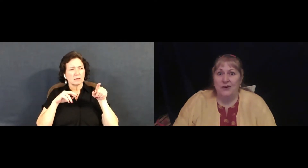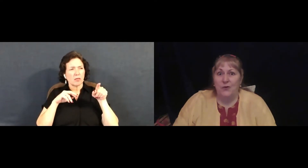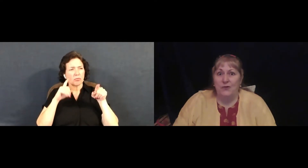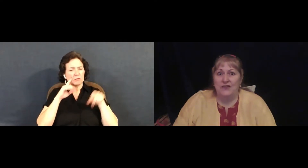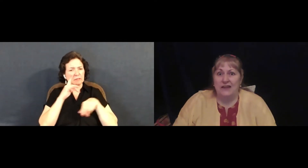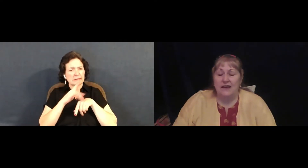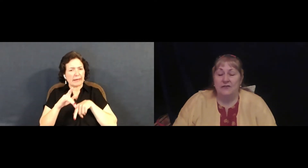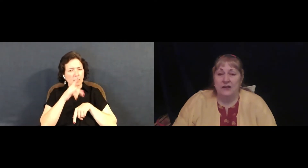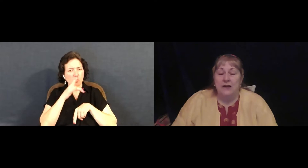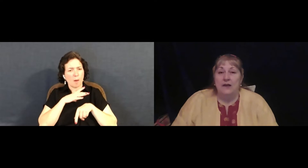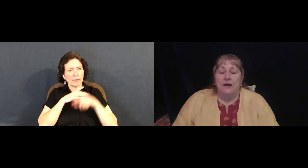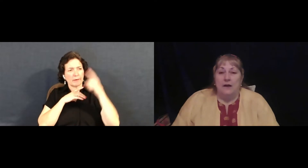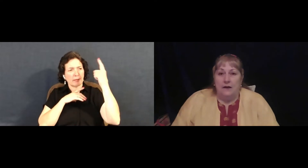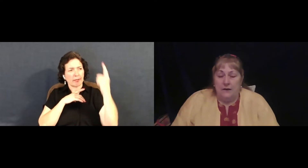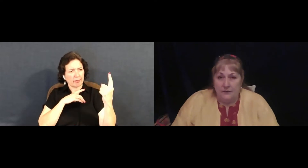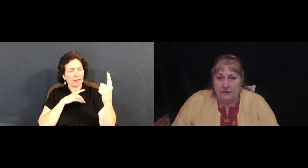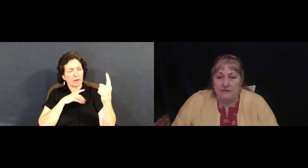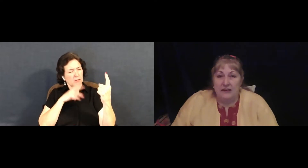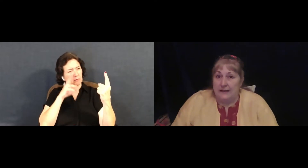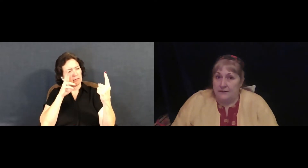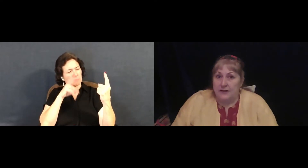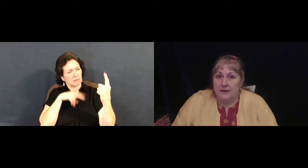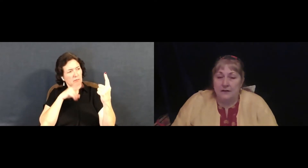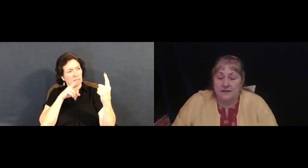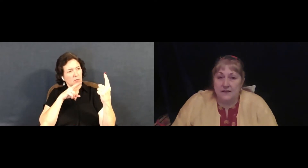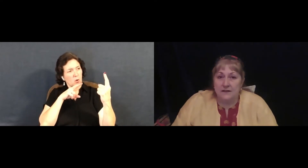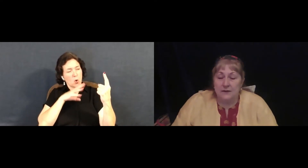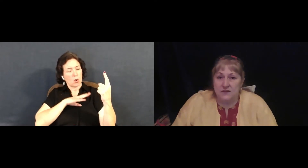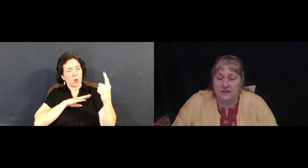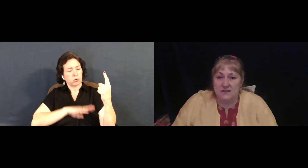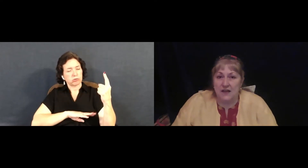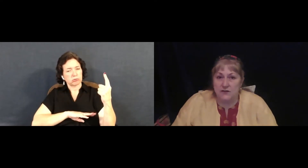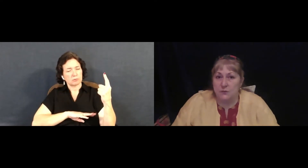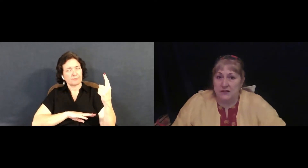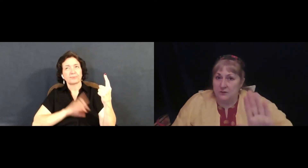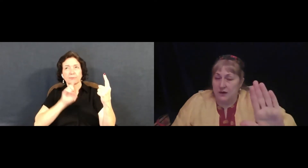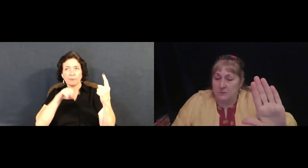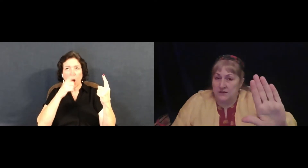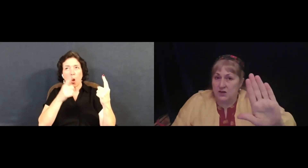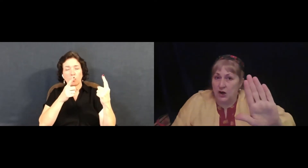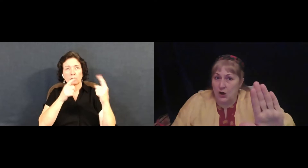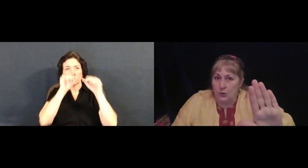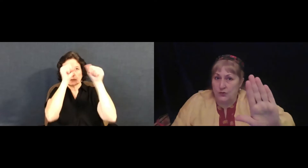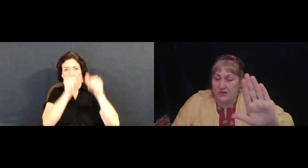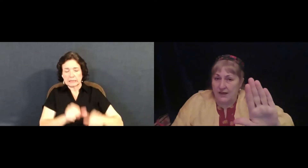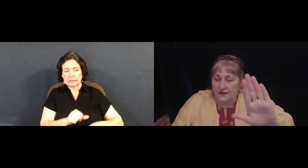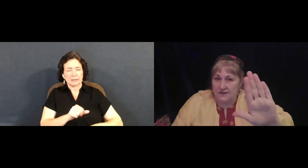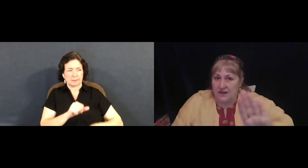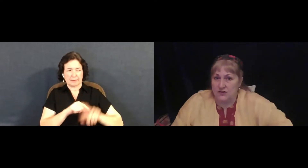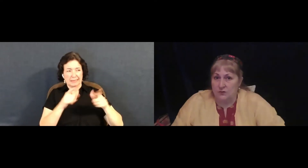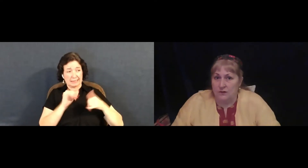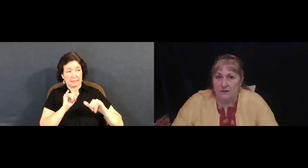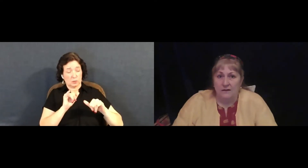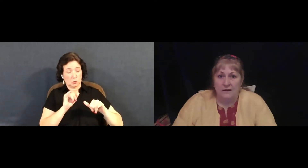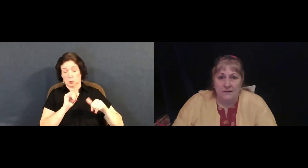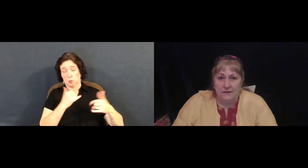in the corner of the cave, and very relieved to see that it was just a statue, but he thought, "I must clothe that